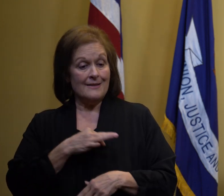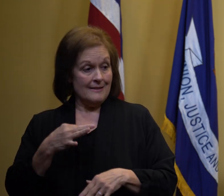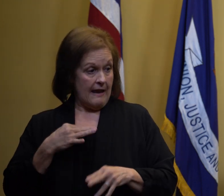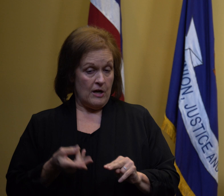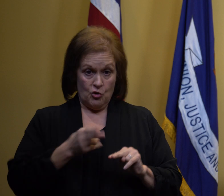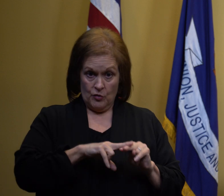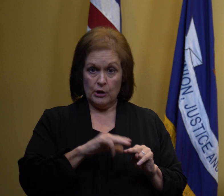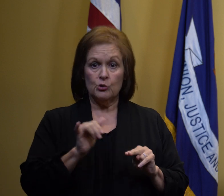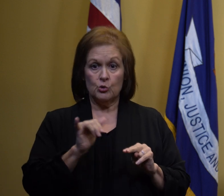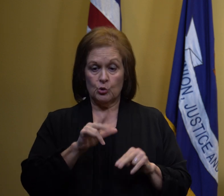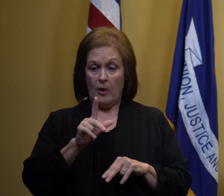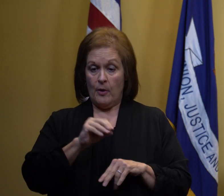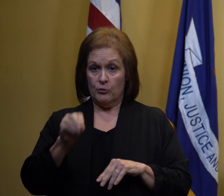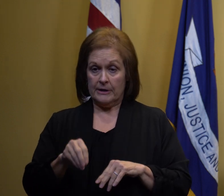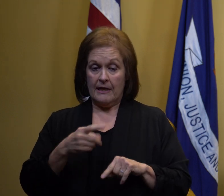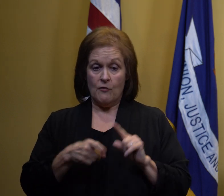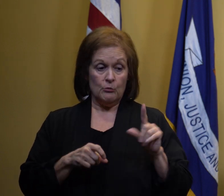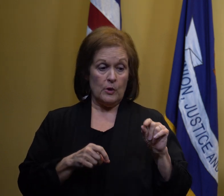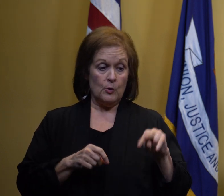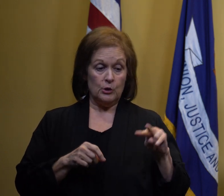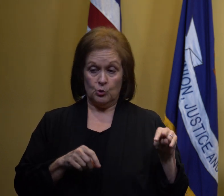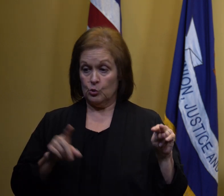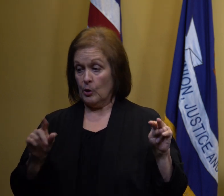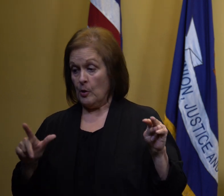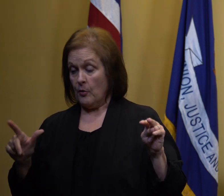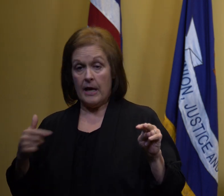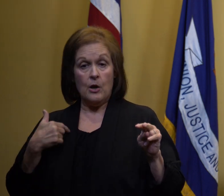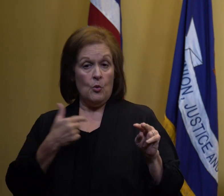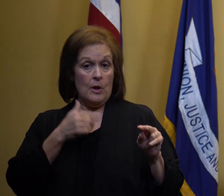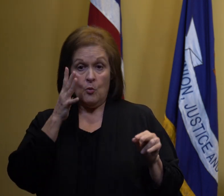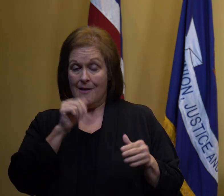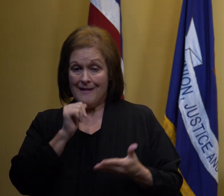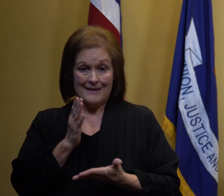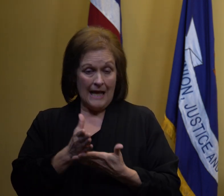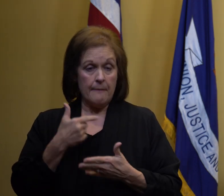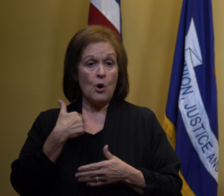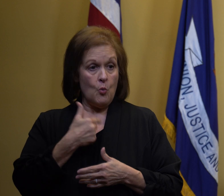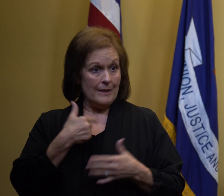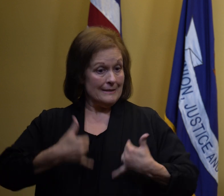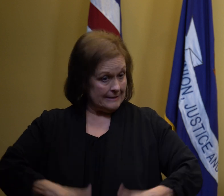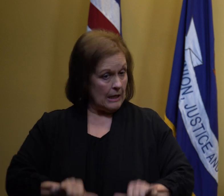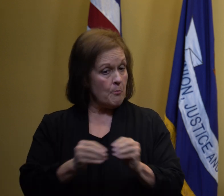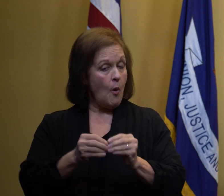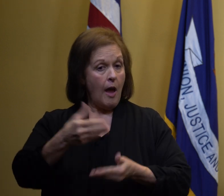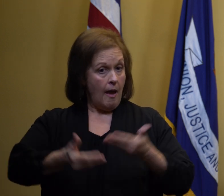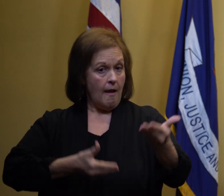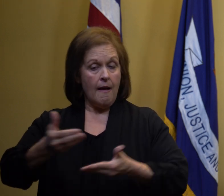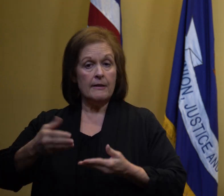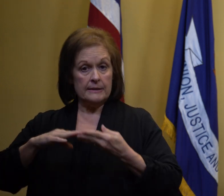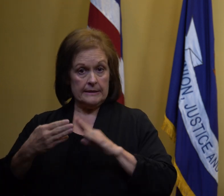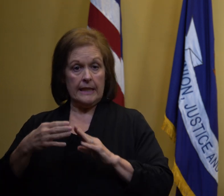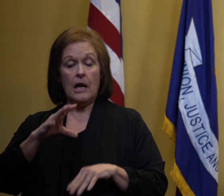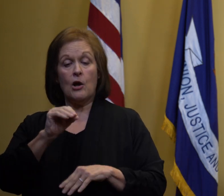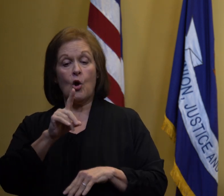also increased by 23% from 2022, and we will not and cannot stop there. We are hiring in the city of New Orleans,